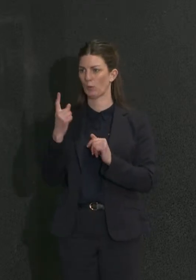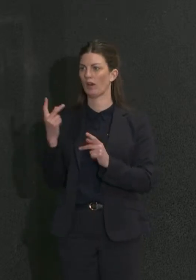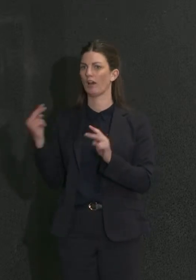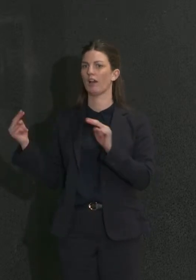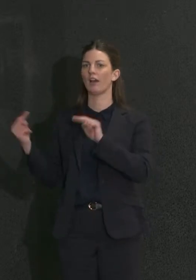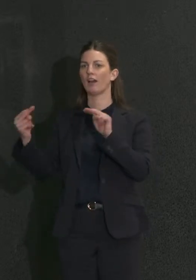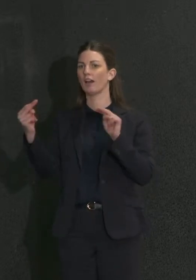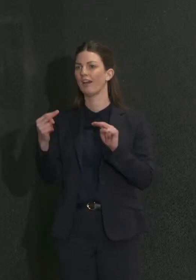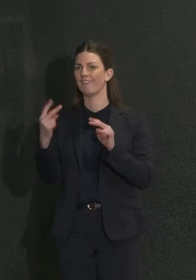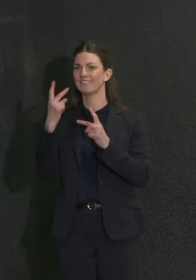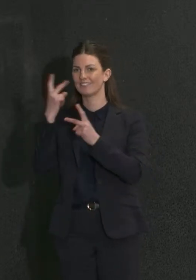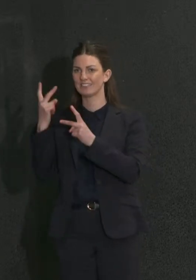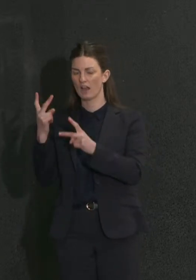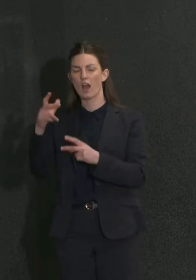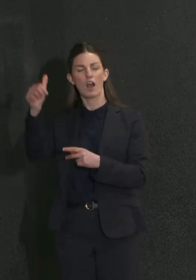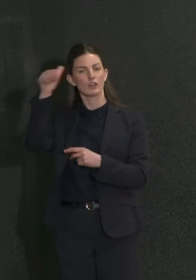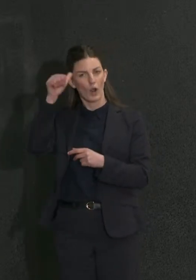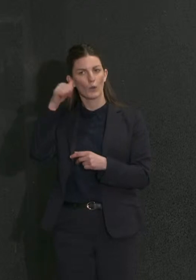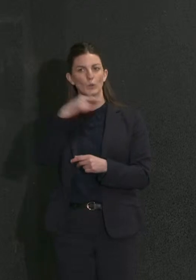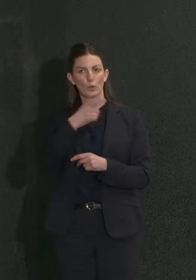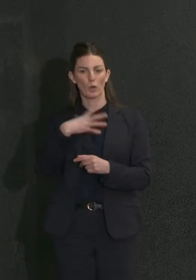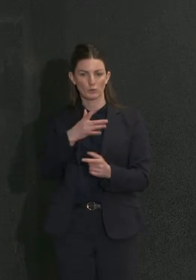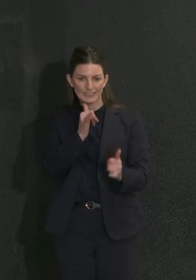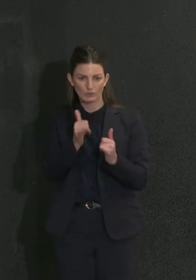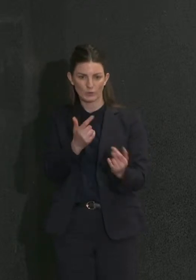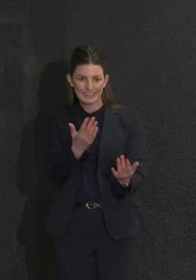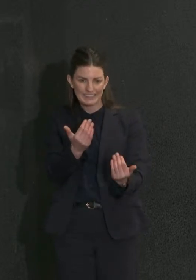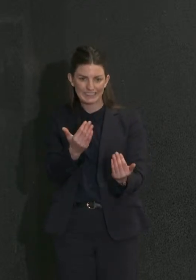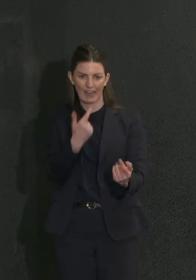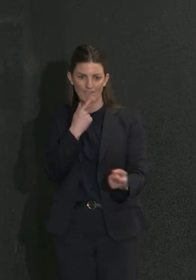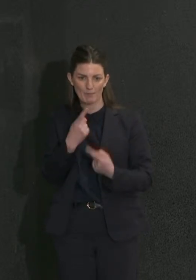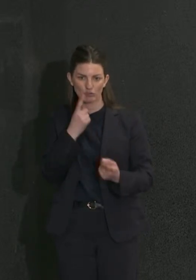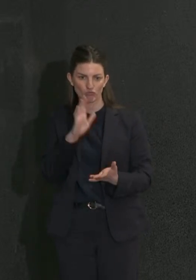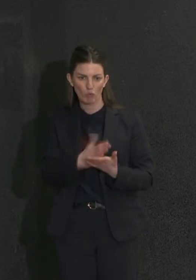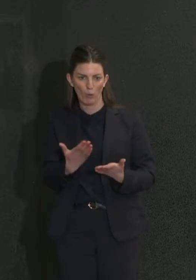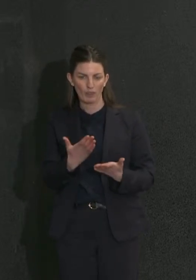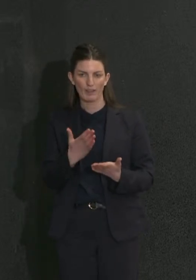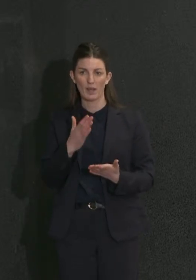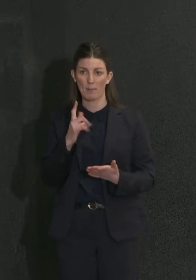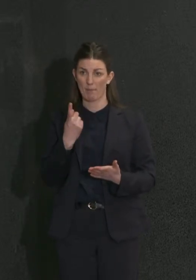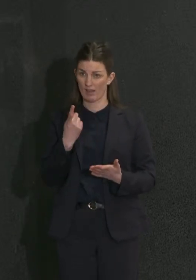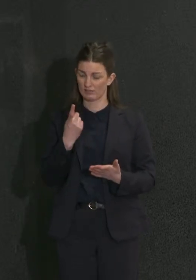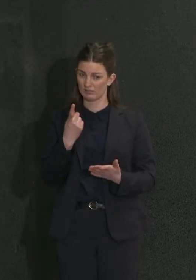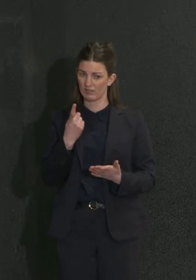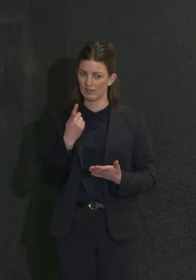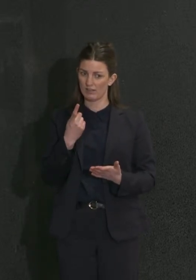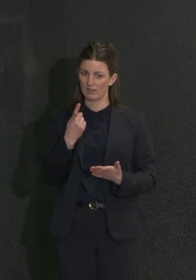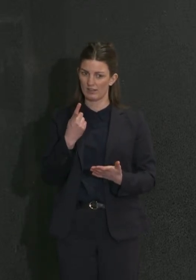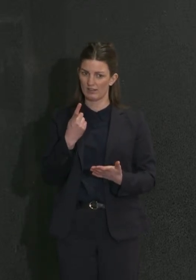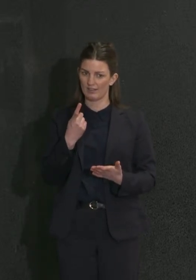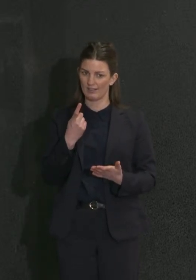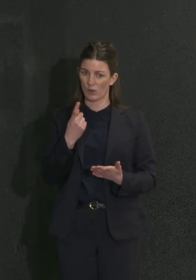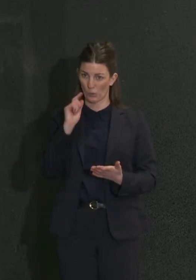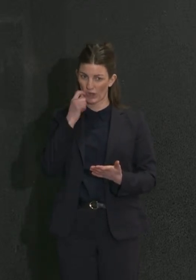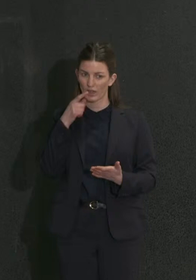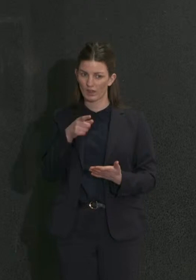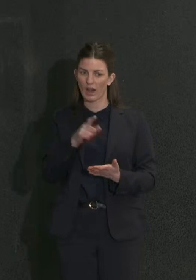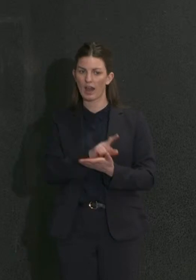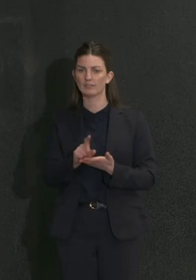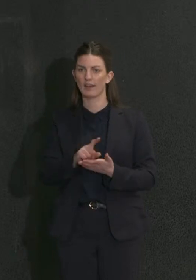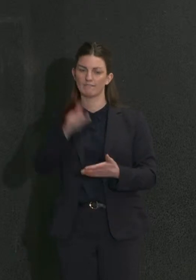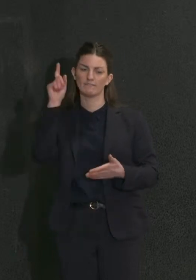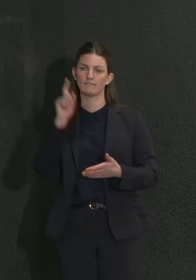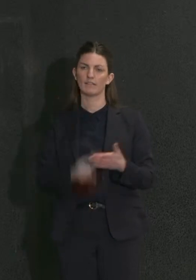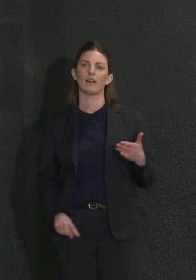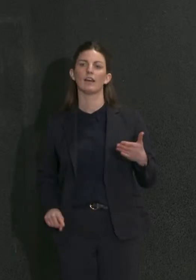moment you need to get as much information out of them as possible, but will they ultimately be fined or punished for breaking the rules? Well, look, what I'd say